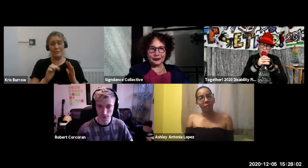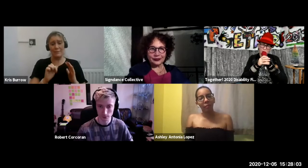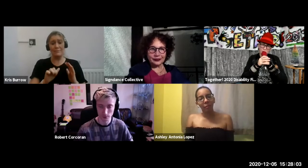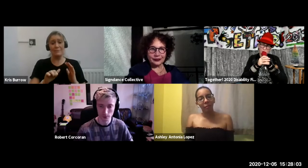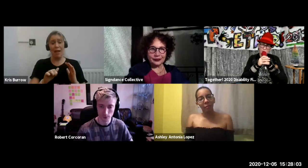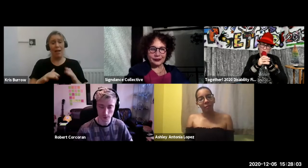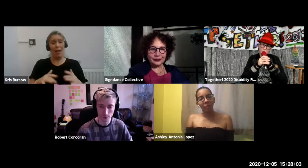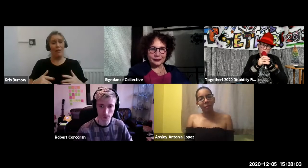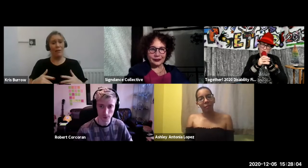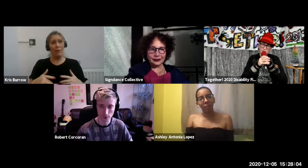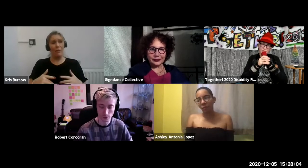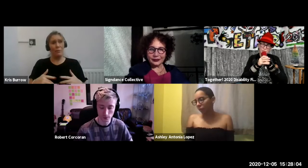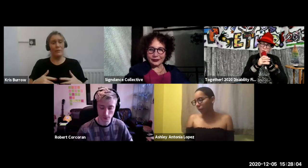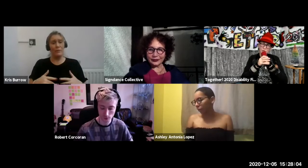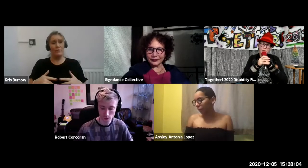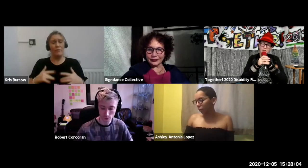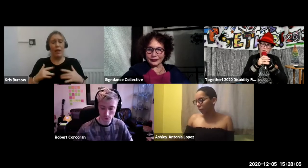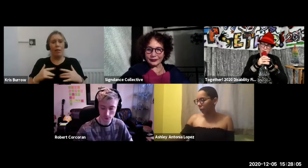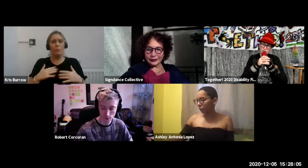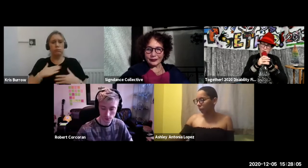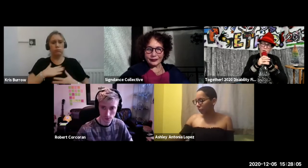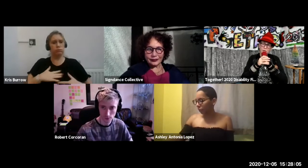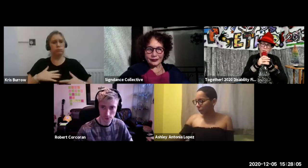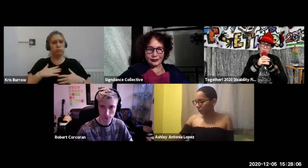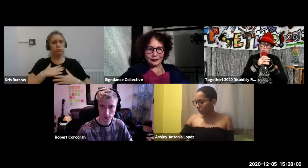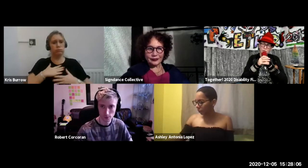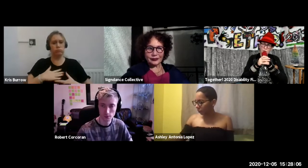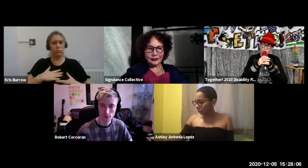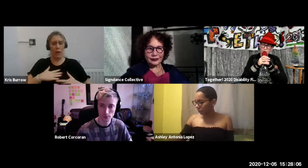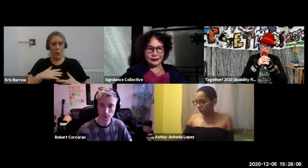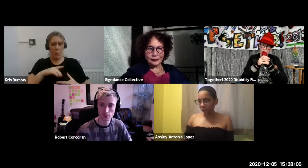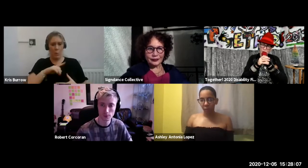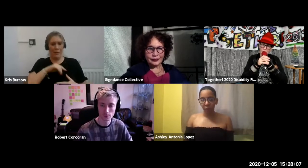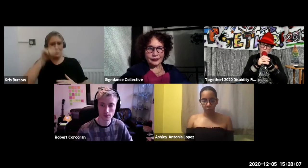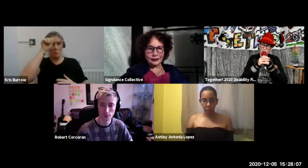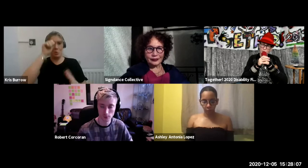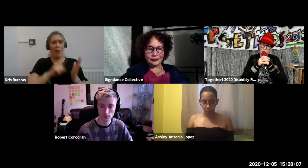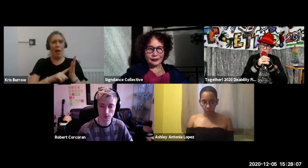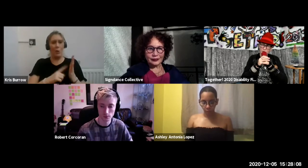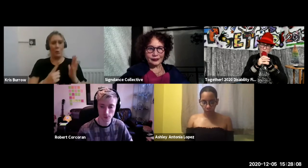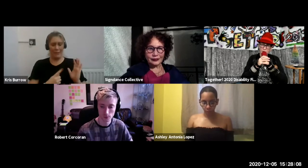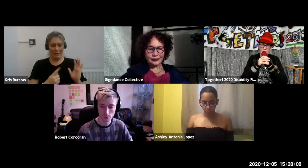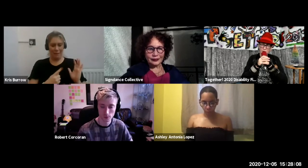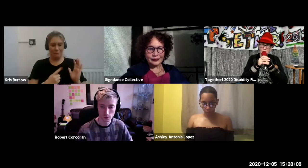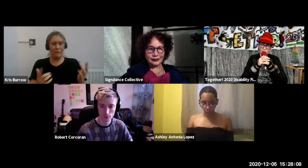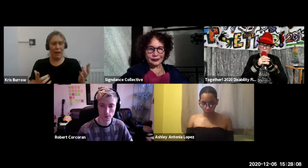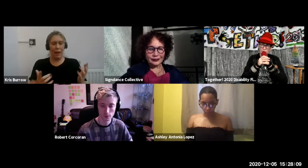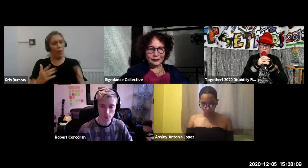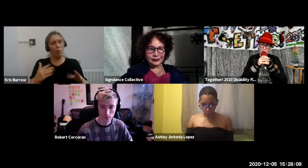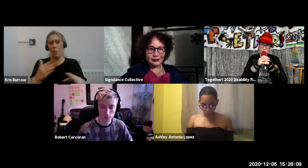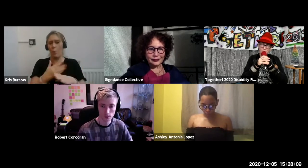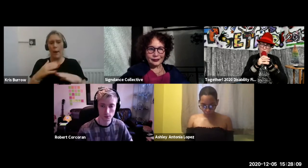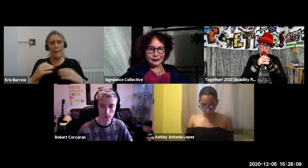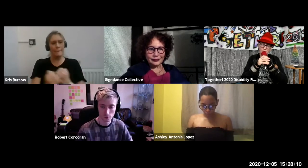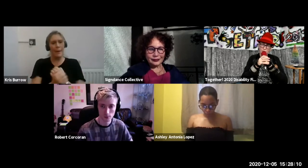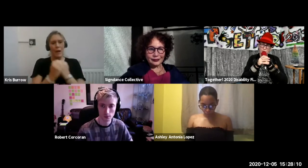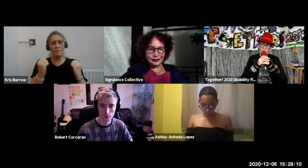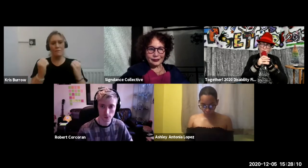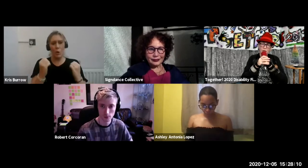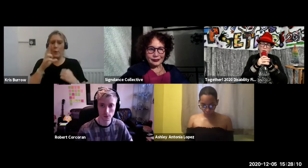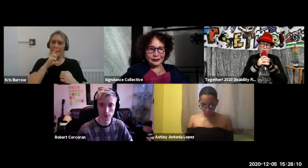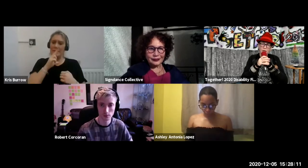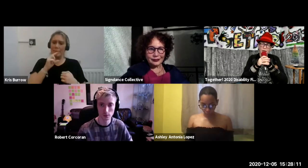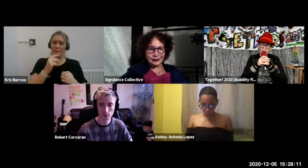having known Lionel myself, but it's such, the work is so powerful, it does also speak for